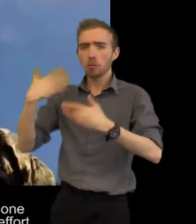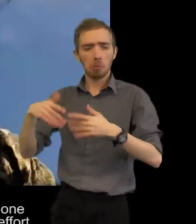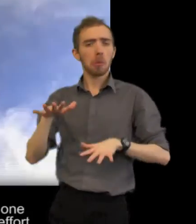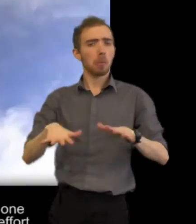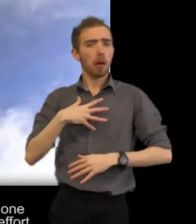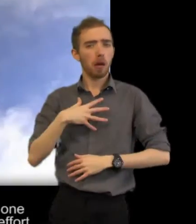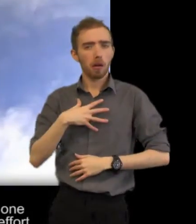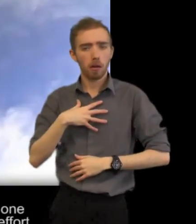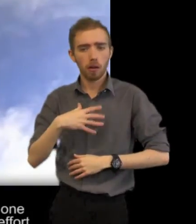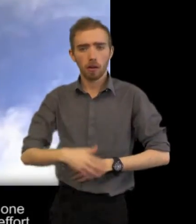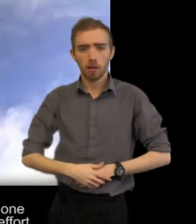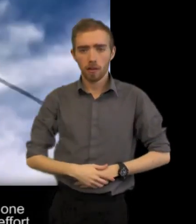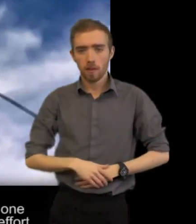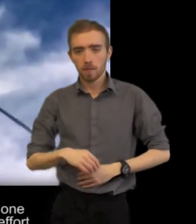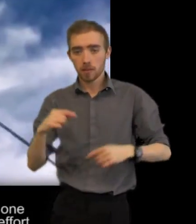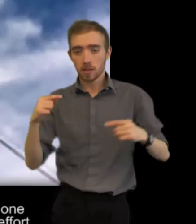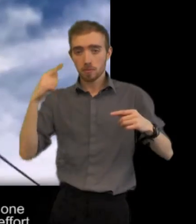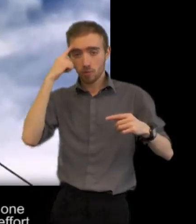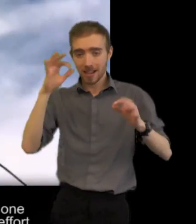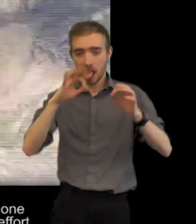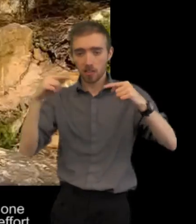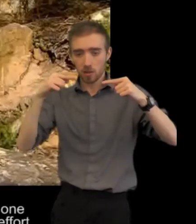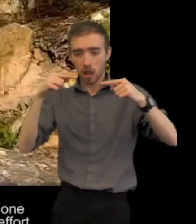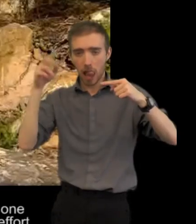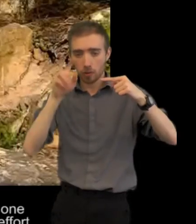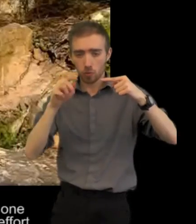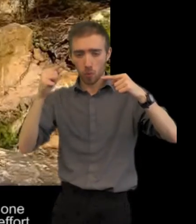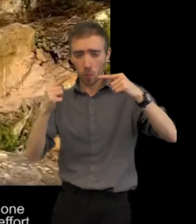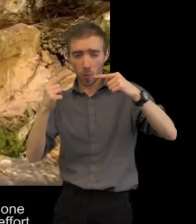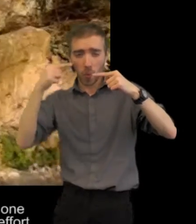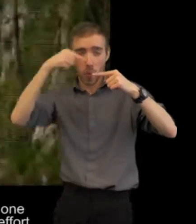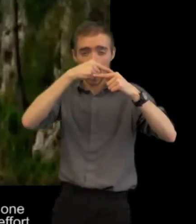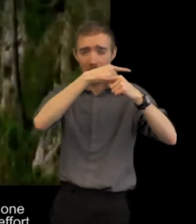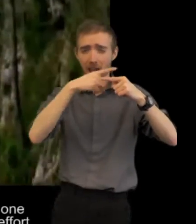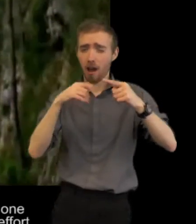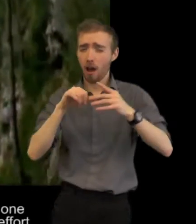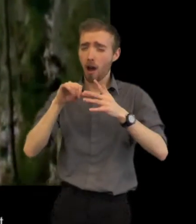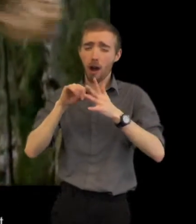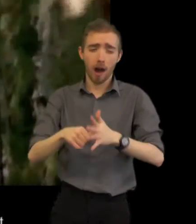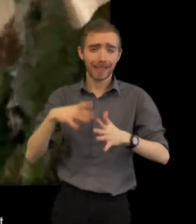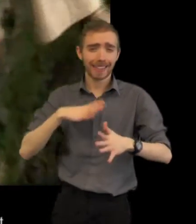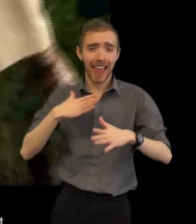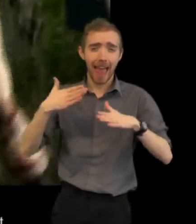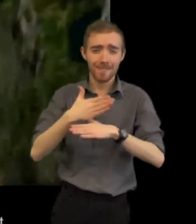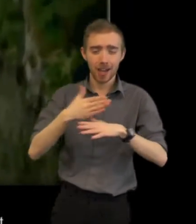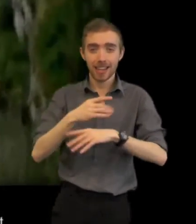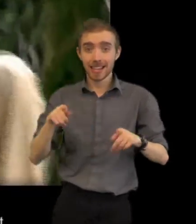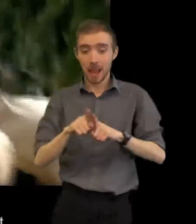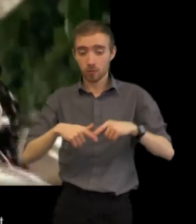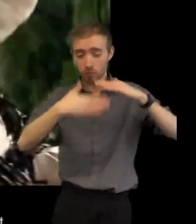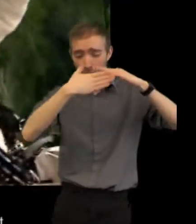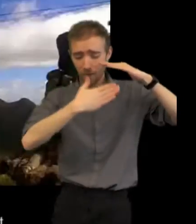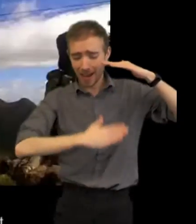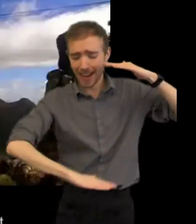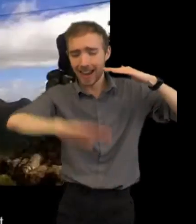The first time a signal crosses from one brain cell to the other demands the most effort, and it's the same when we